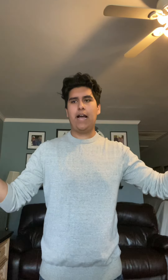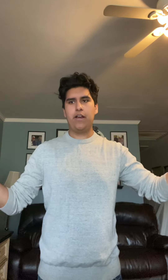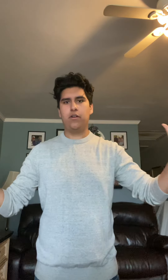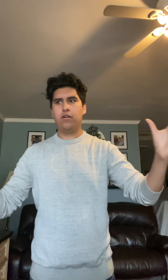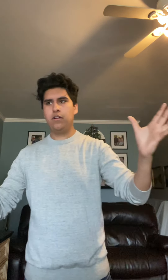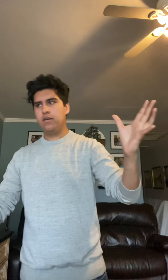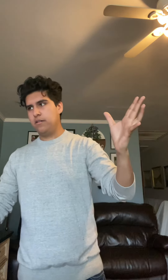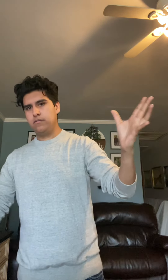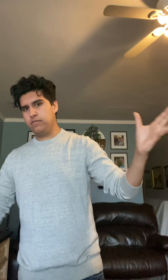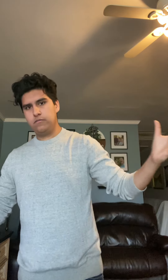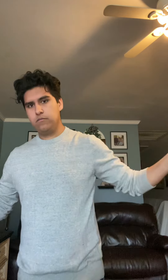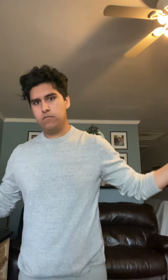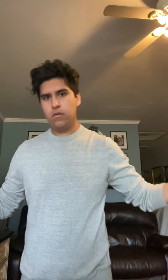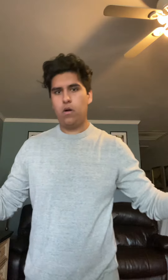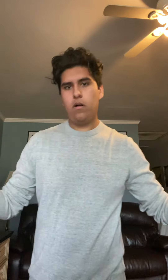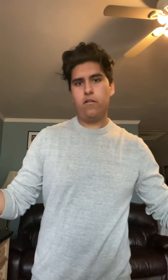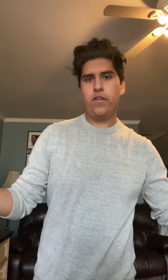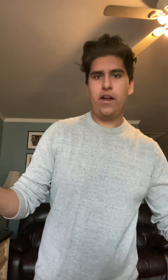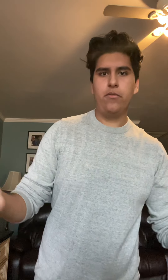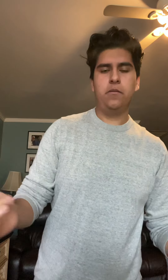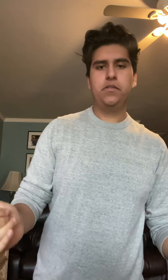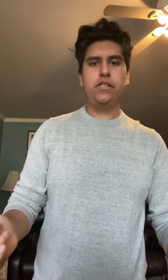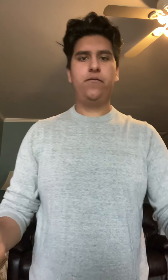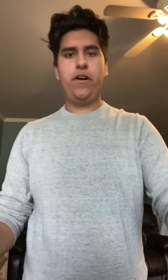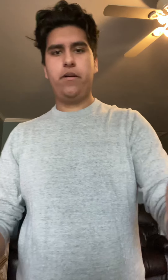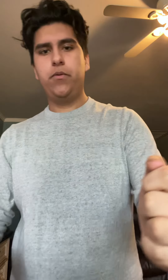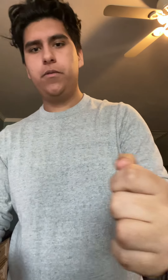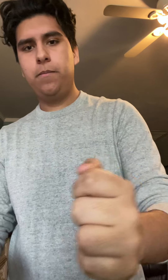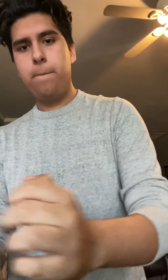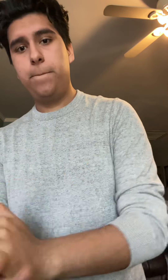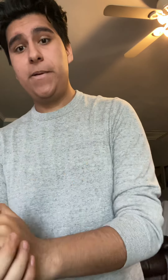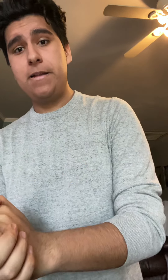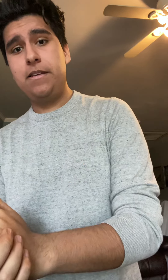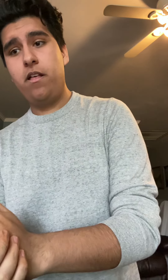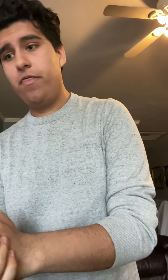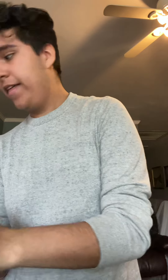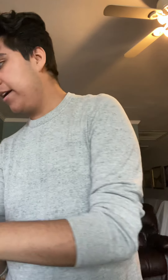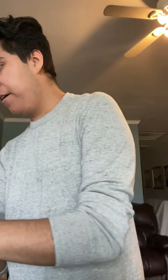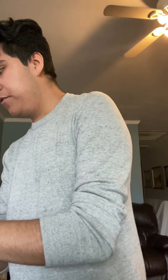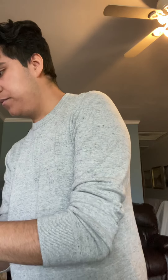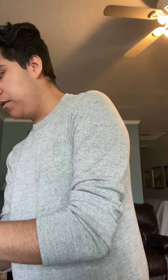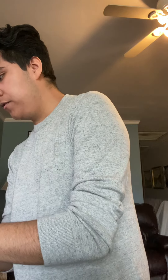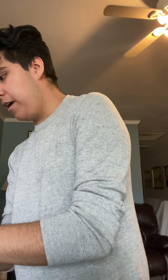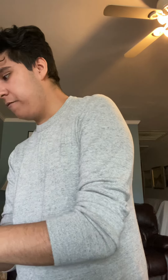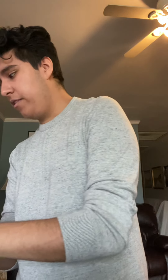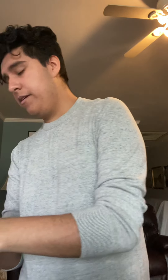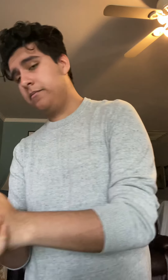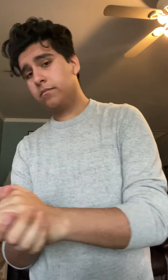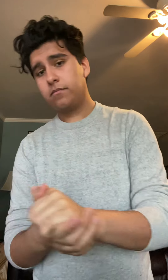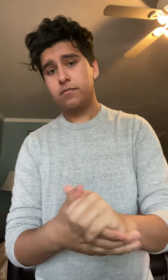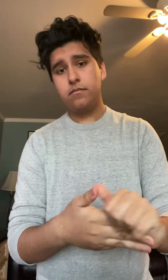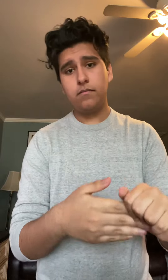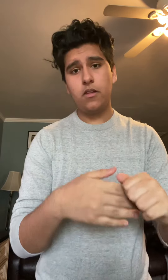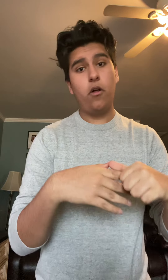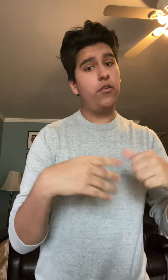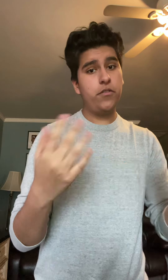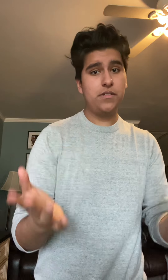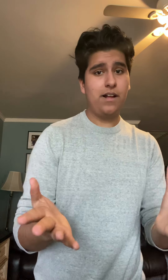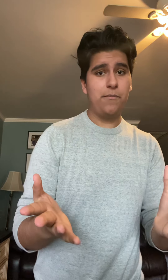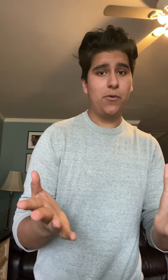entire, all of the 9 realms, and it's very brutal. But that covers most of everything. Although there's a lot more,